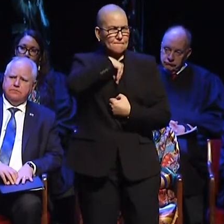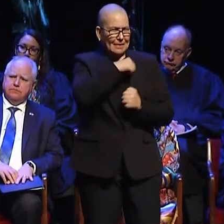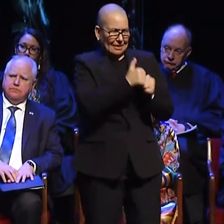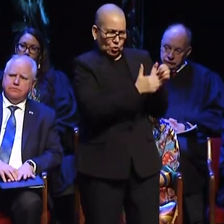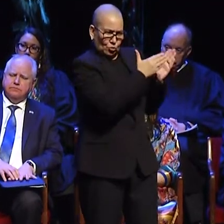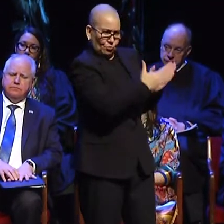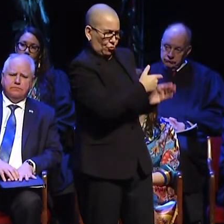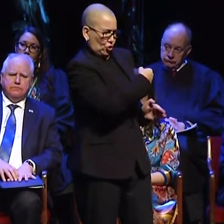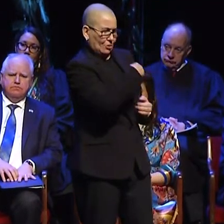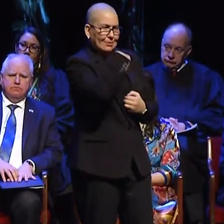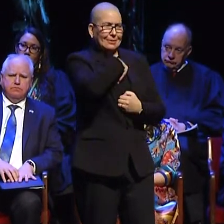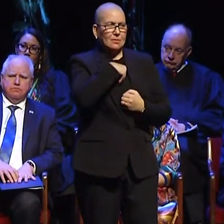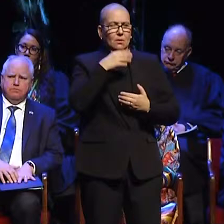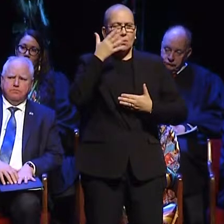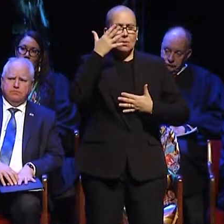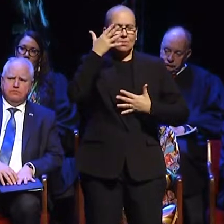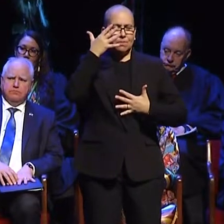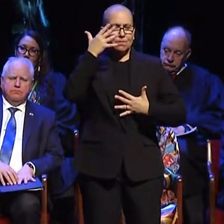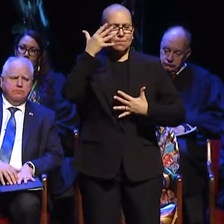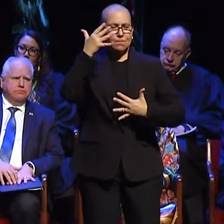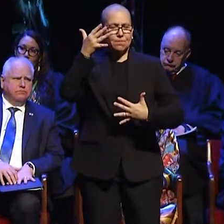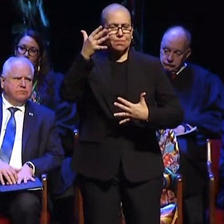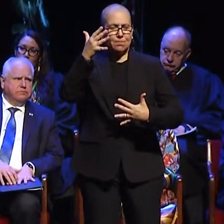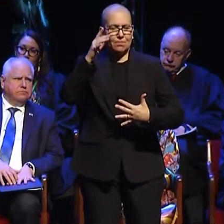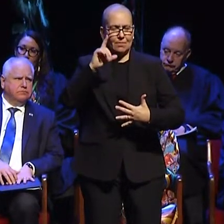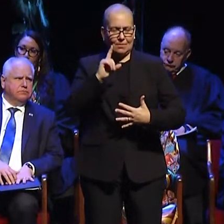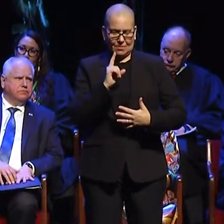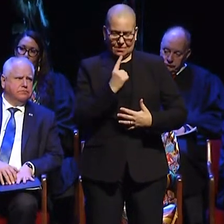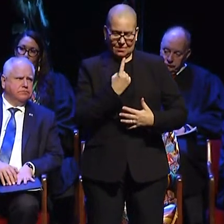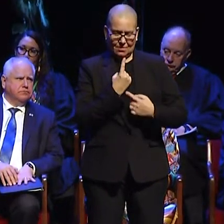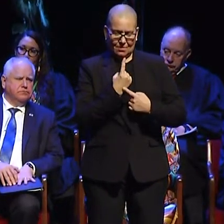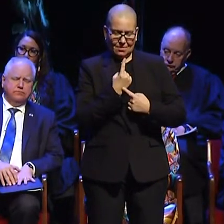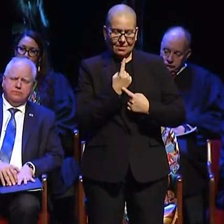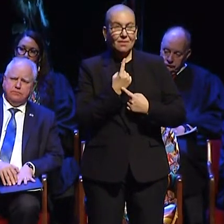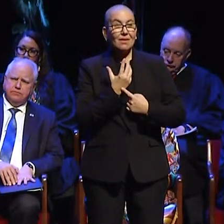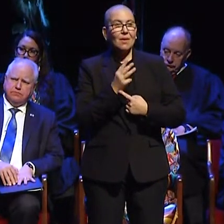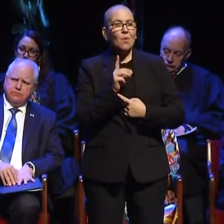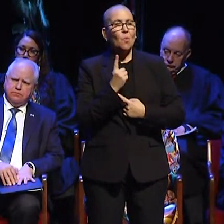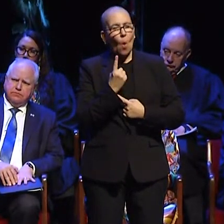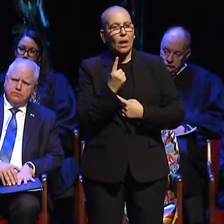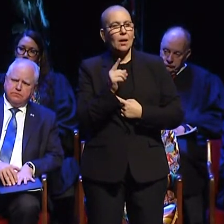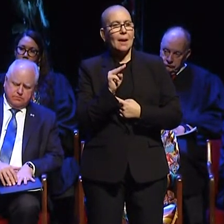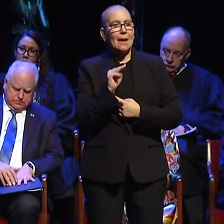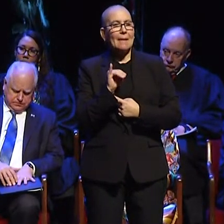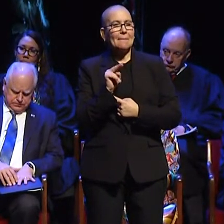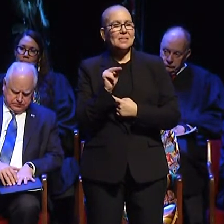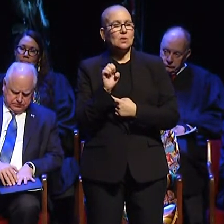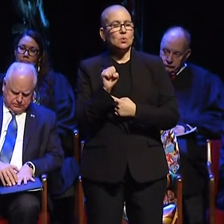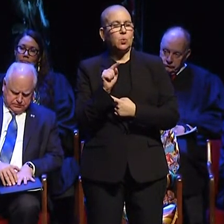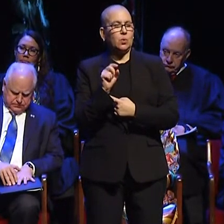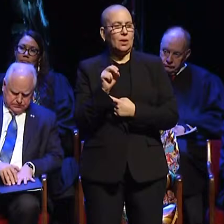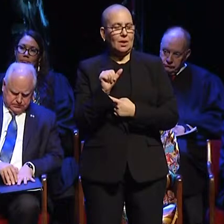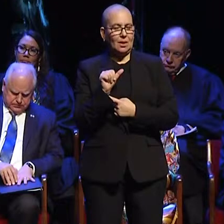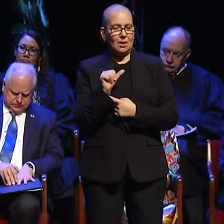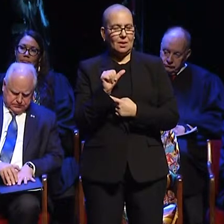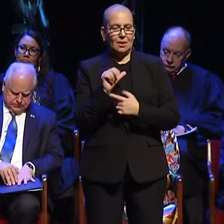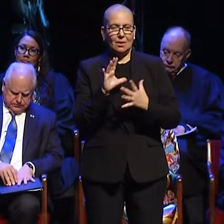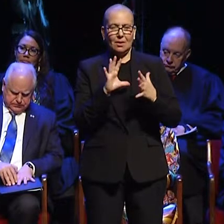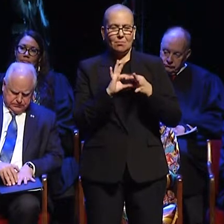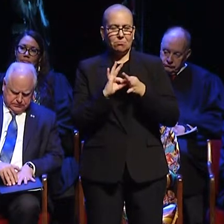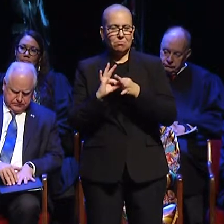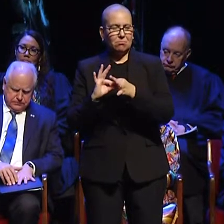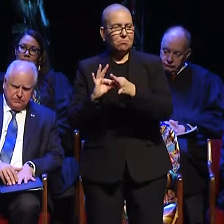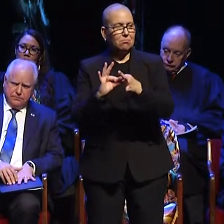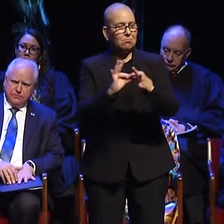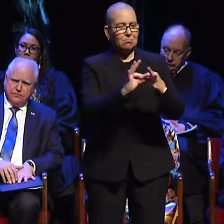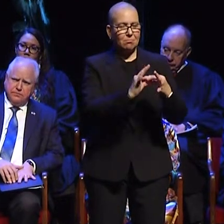one Minnesota. There is a desire to see something beyond yourselves to